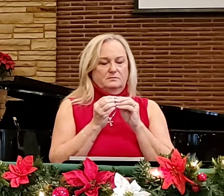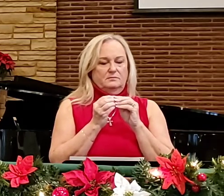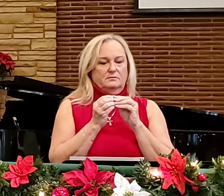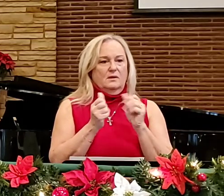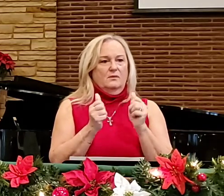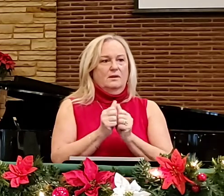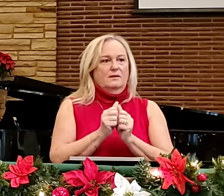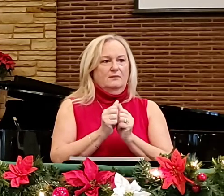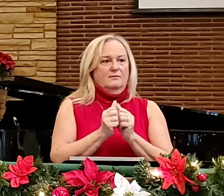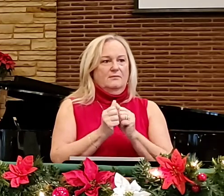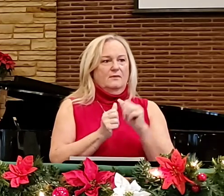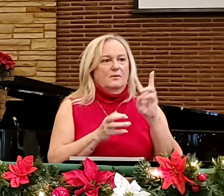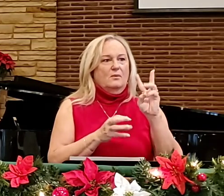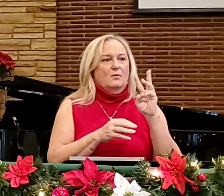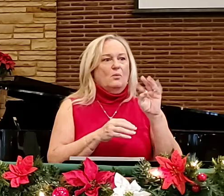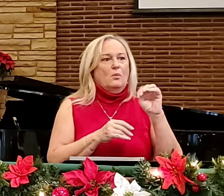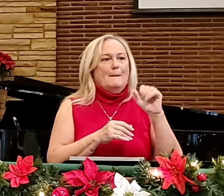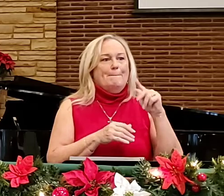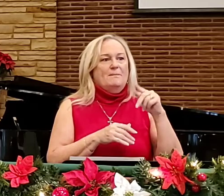With whipped cream on top.